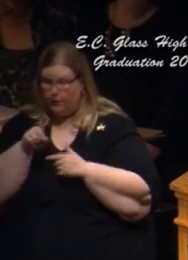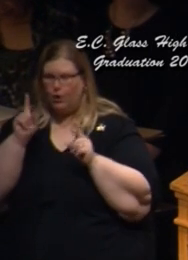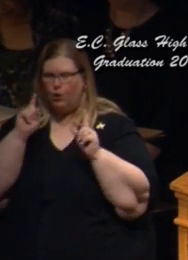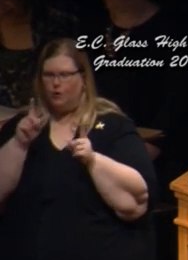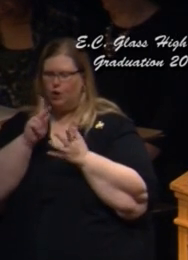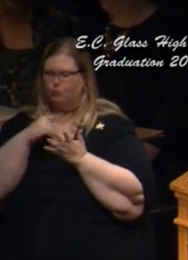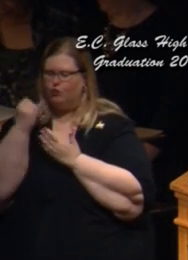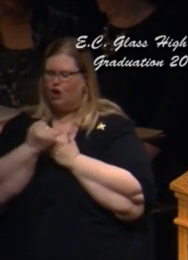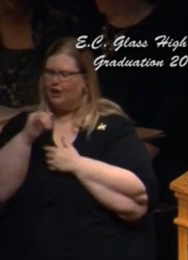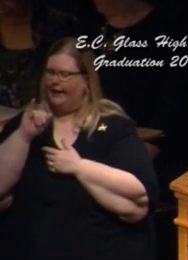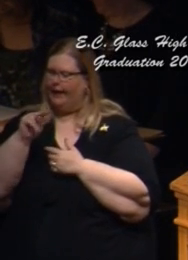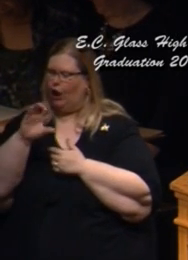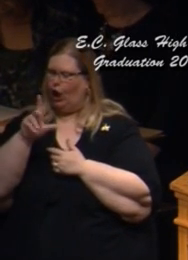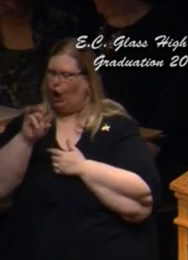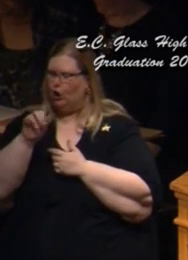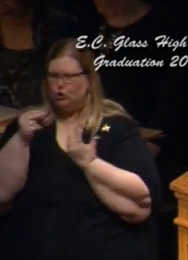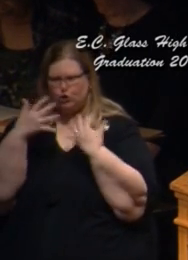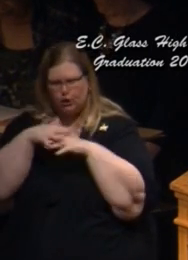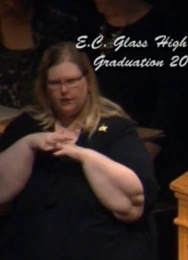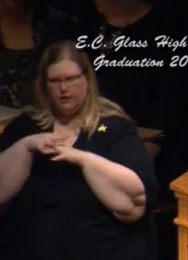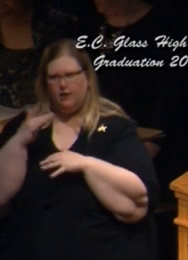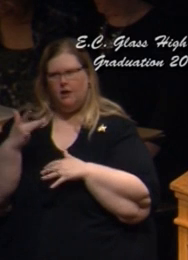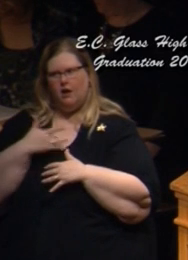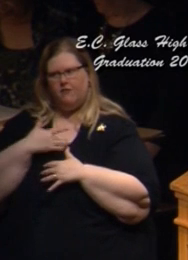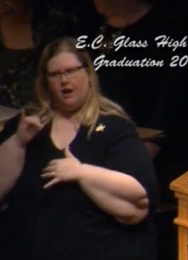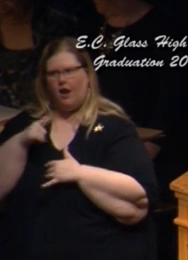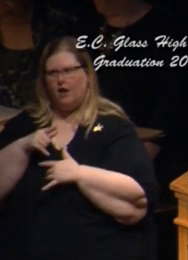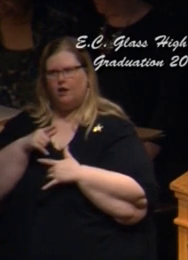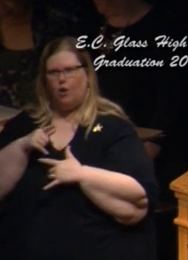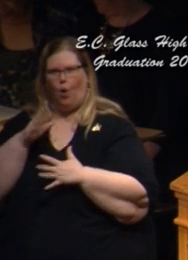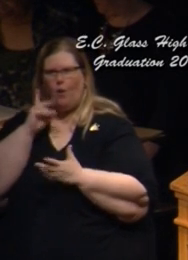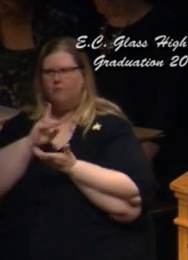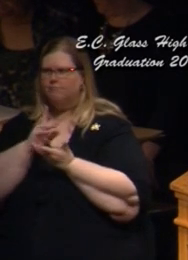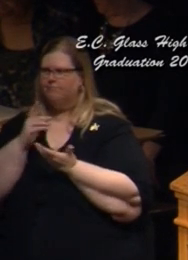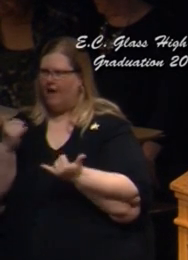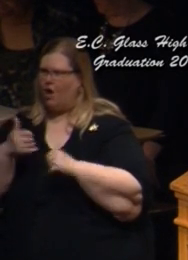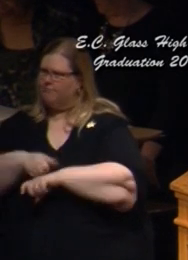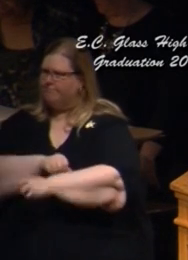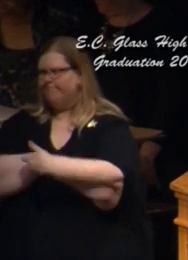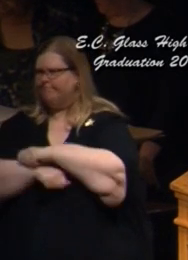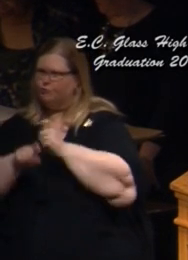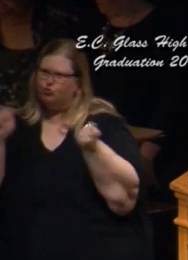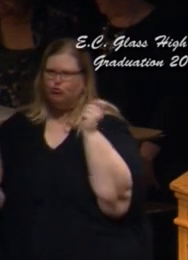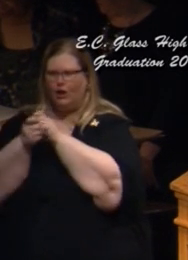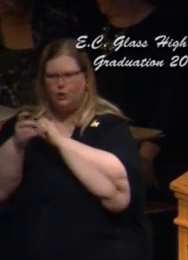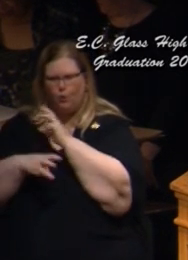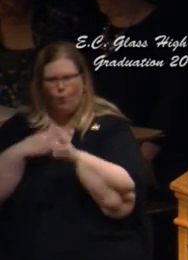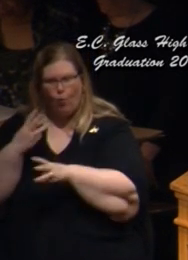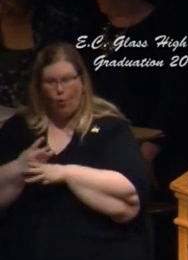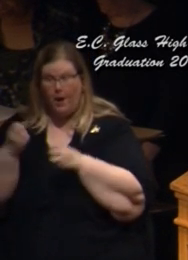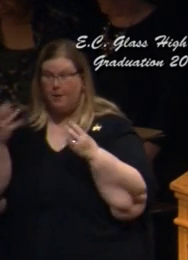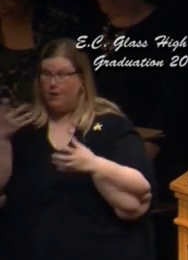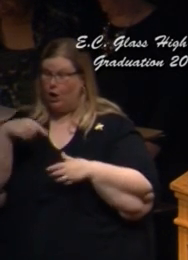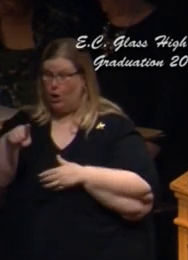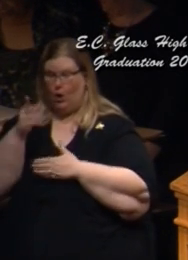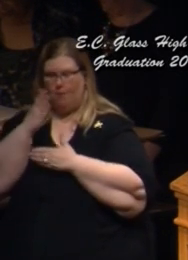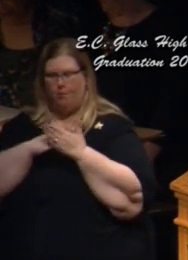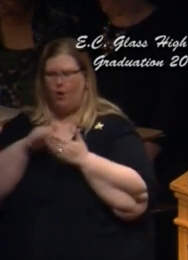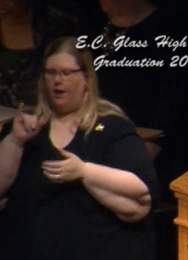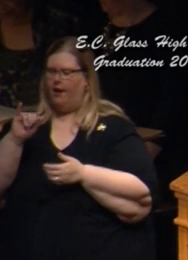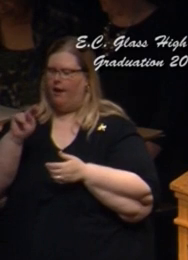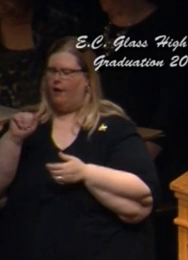Project Inclusion and you left feeling like you would change the world. Many of you were a part of the inaugural